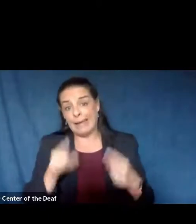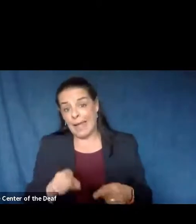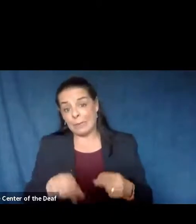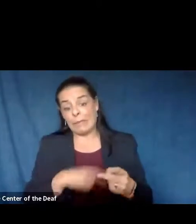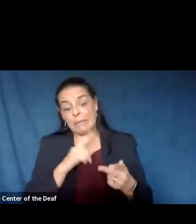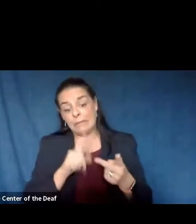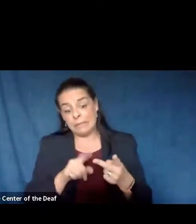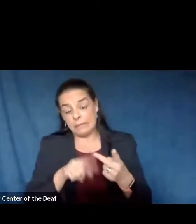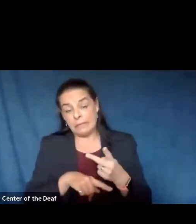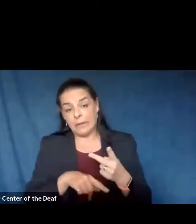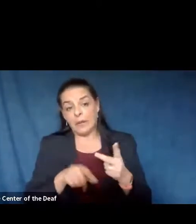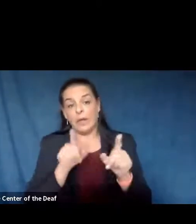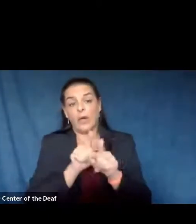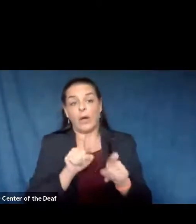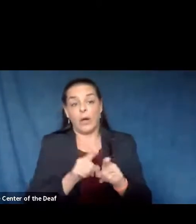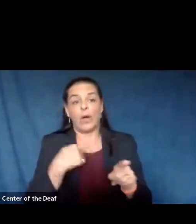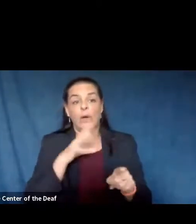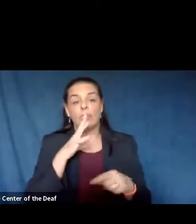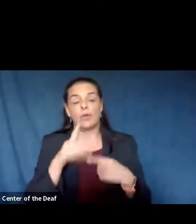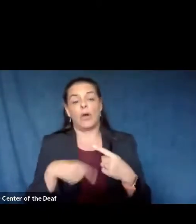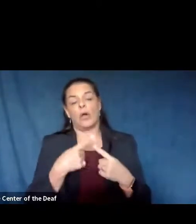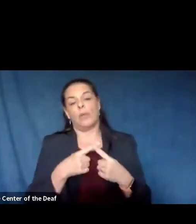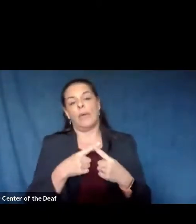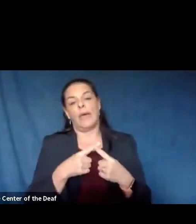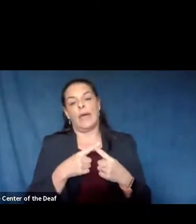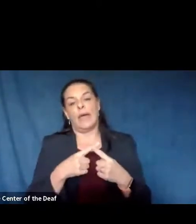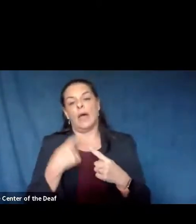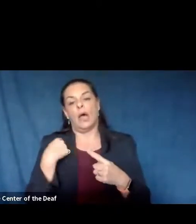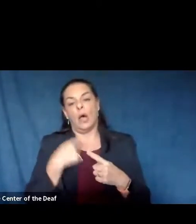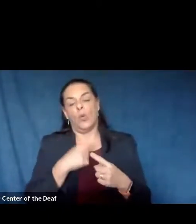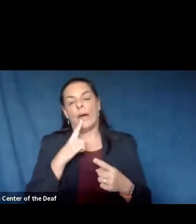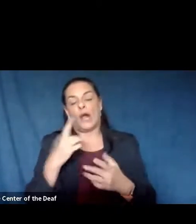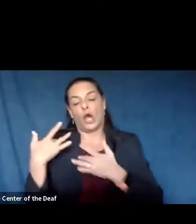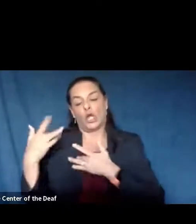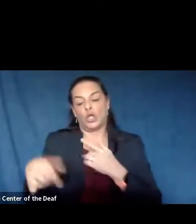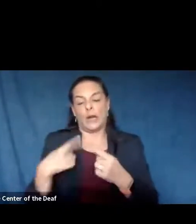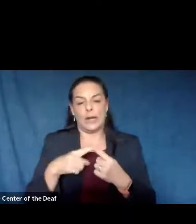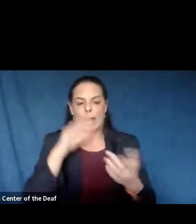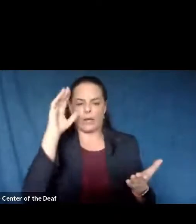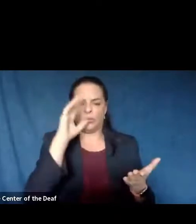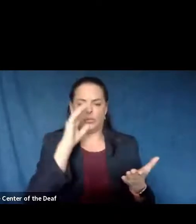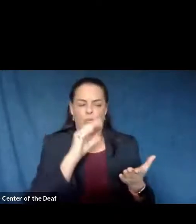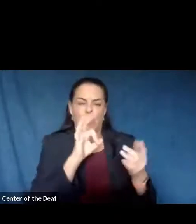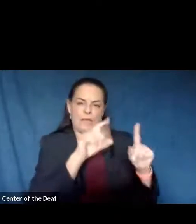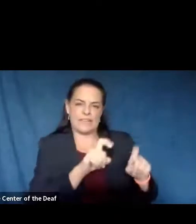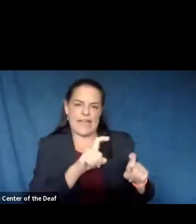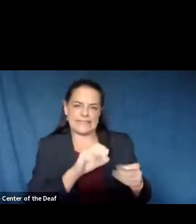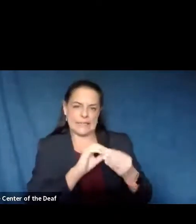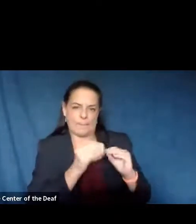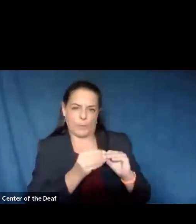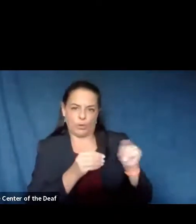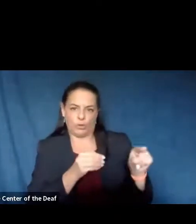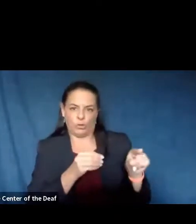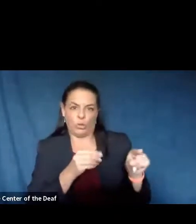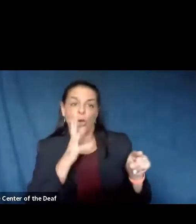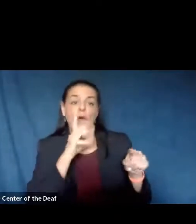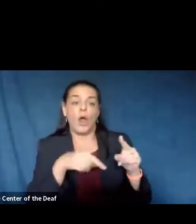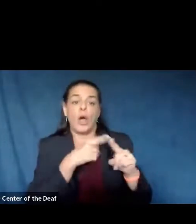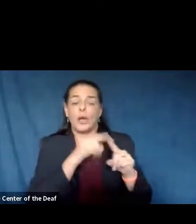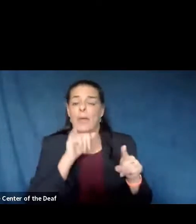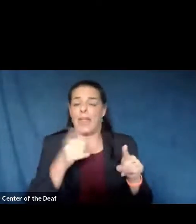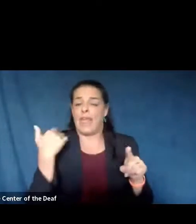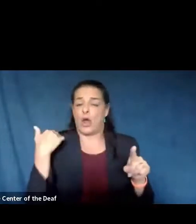that we've also been talking a lot about how we're concerned about the decrease in testing we're seeing. And we talked about this early